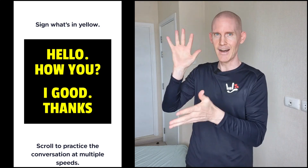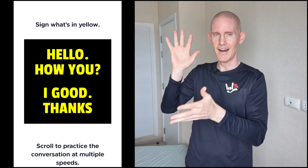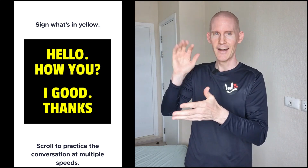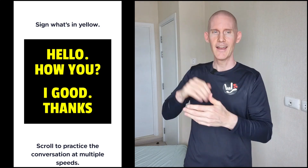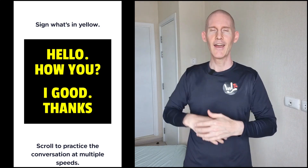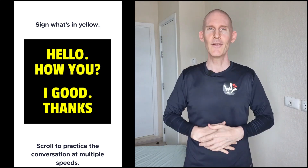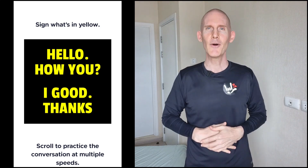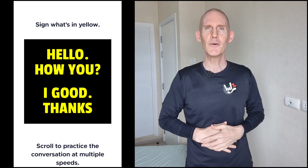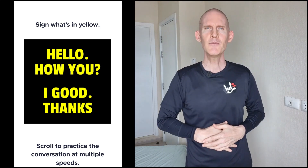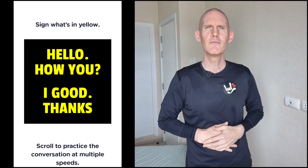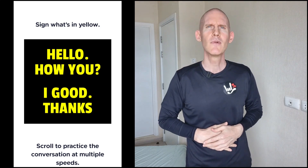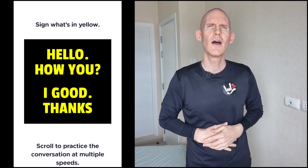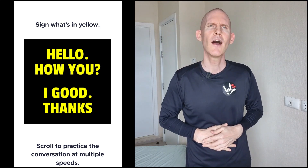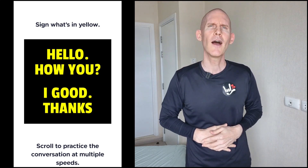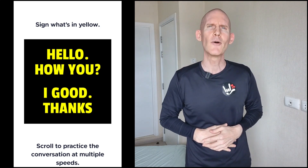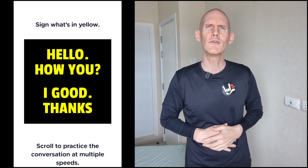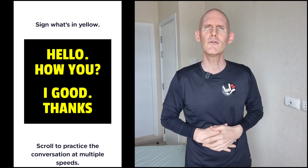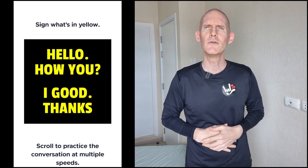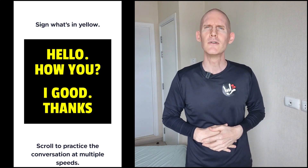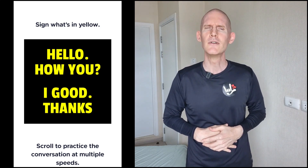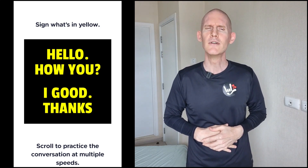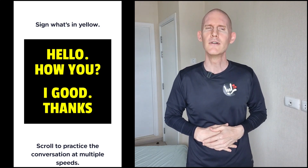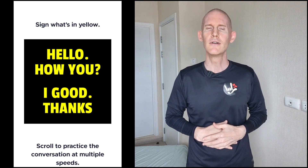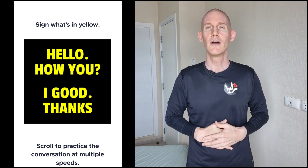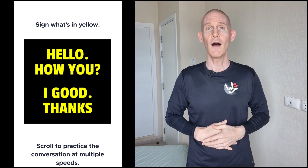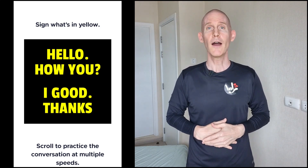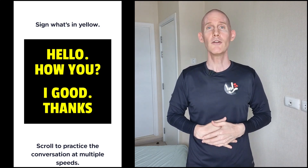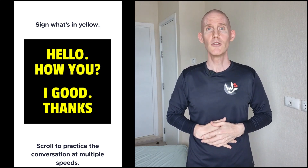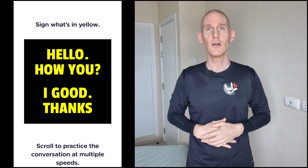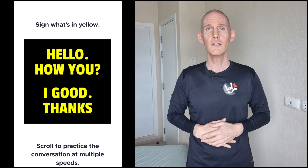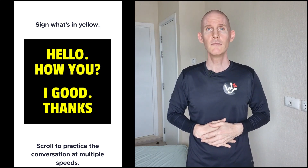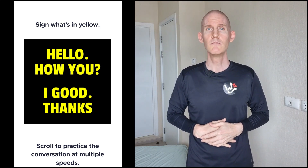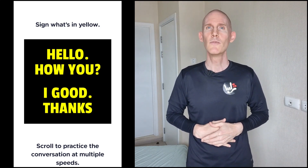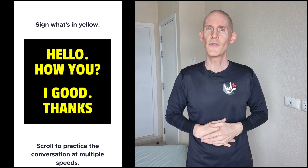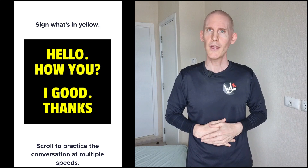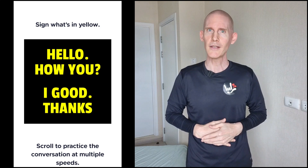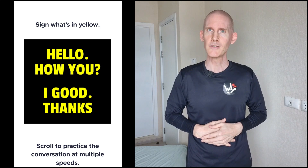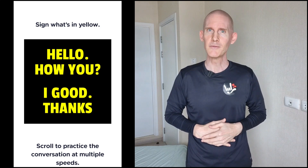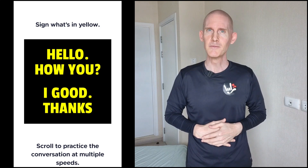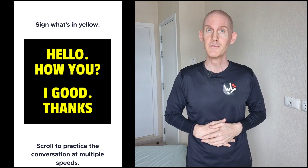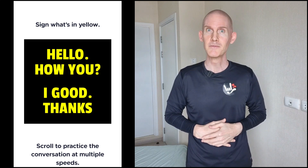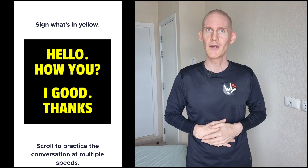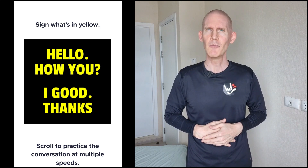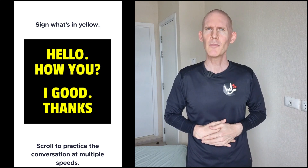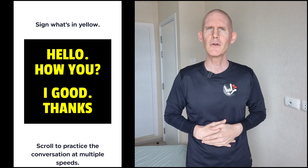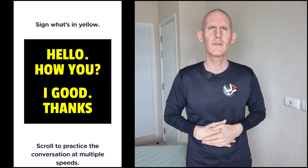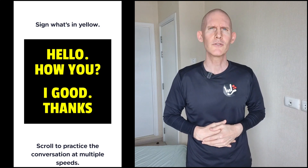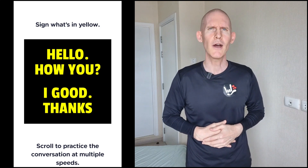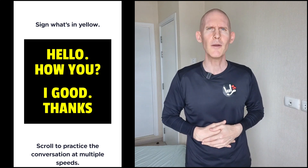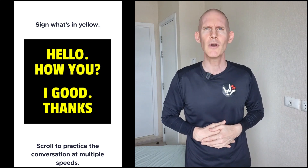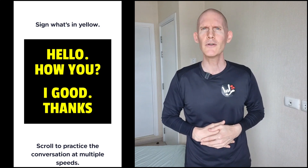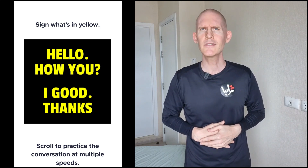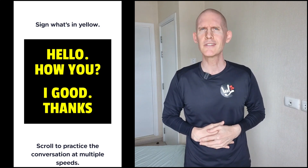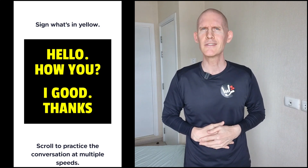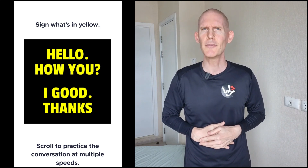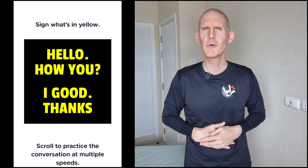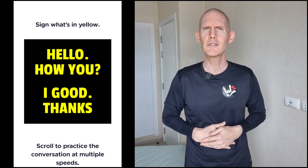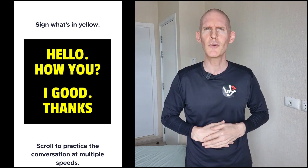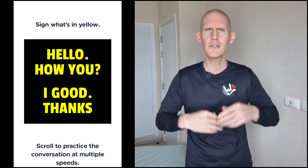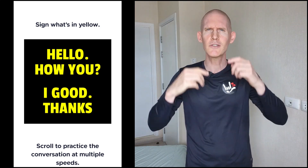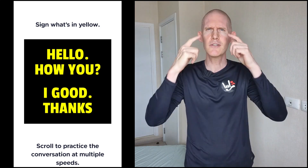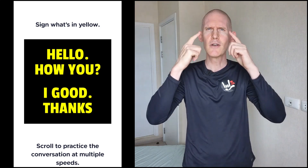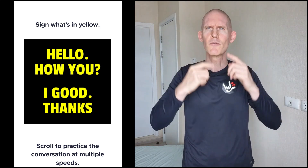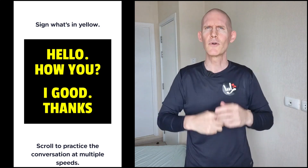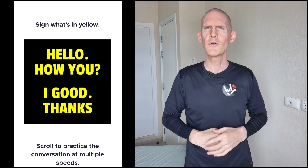sign, hello, how are you? I good, thanks. Remember those eyebrows, because it's a